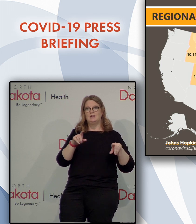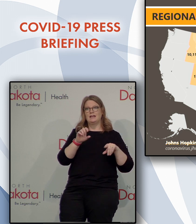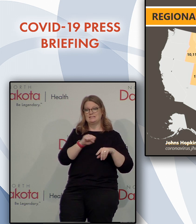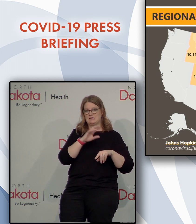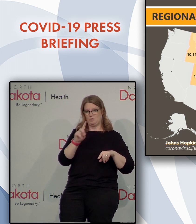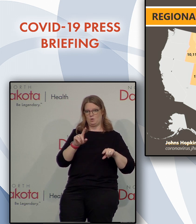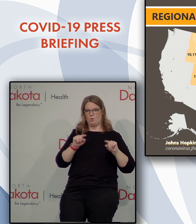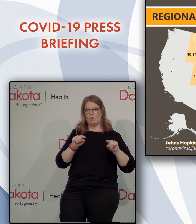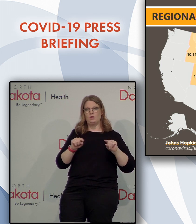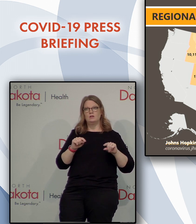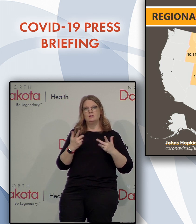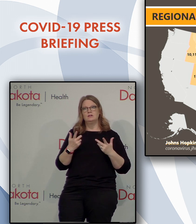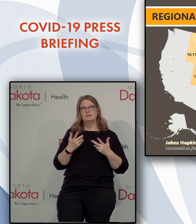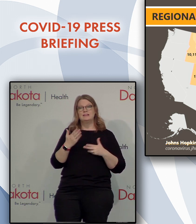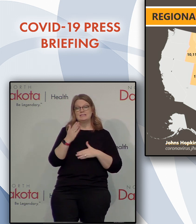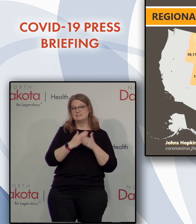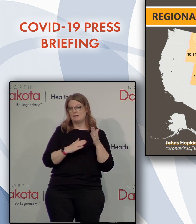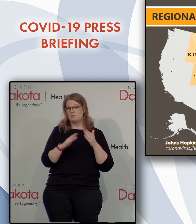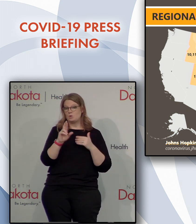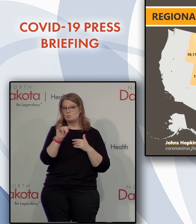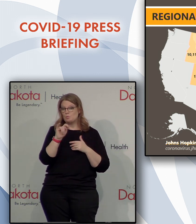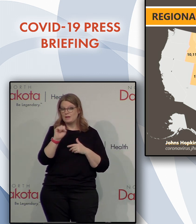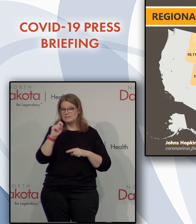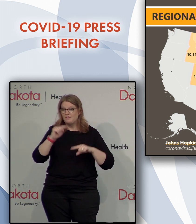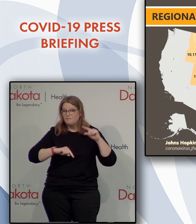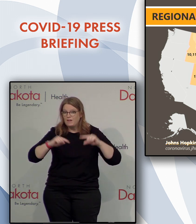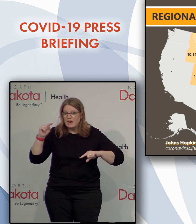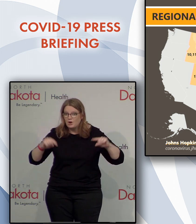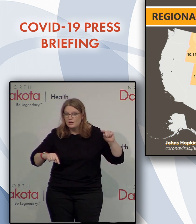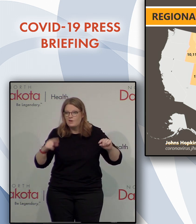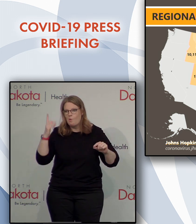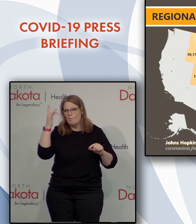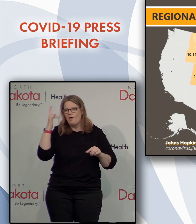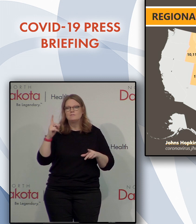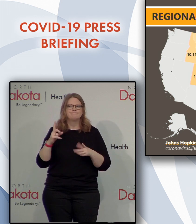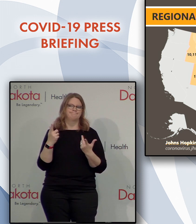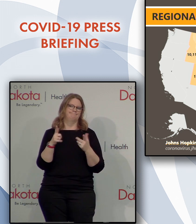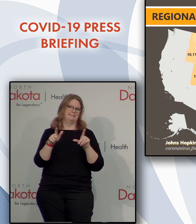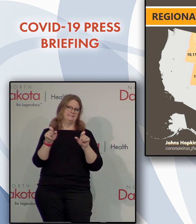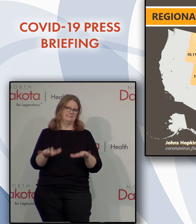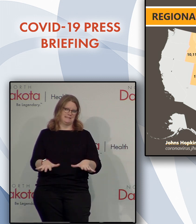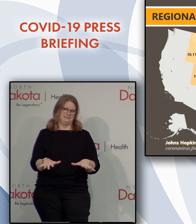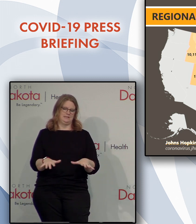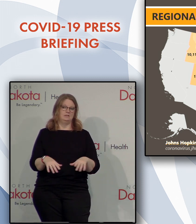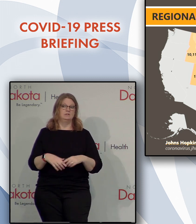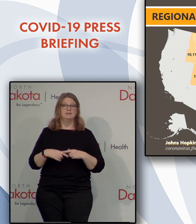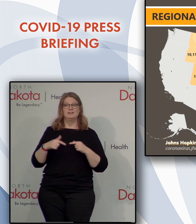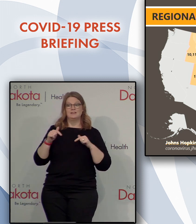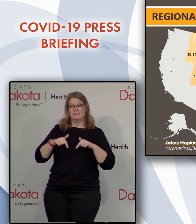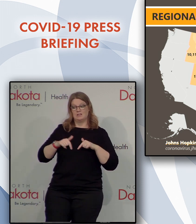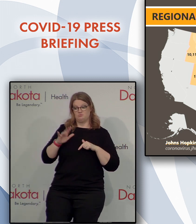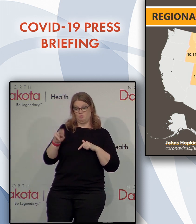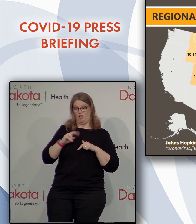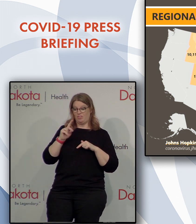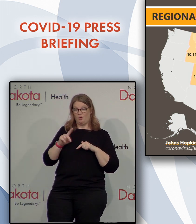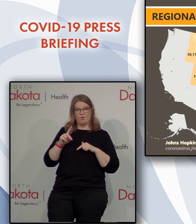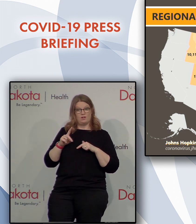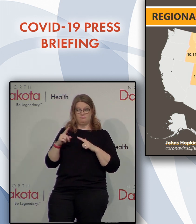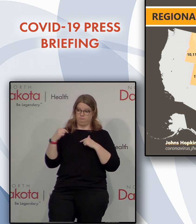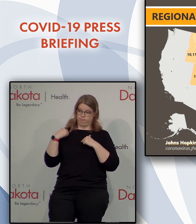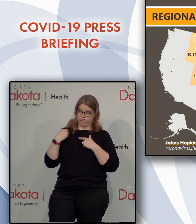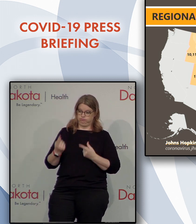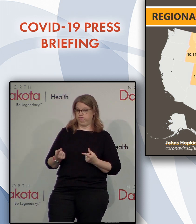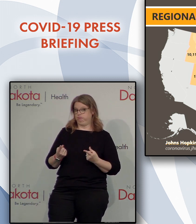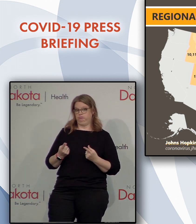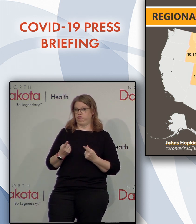South Dakota. And of course, some of those rates vary because of different levels of testing. North Dakota is, as has been throughout this, is among